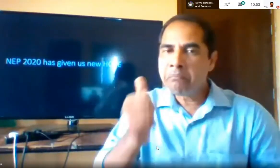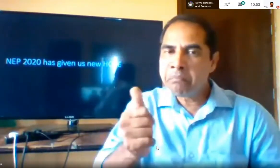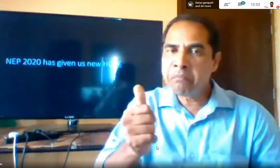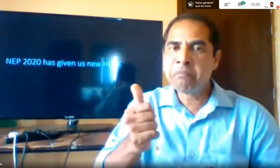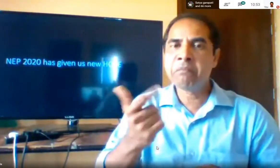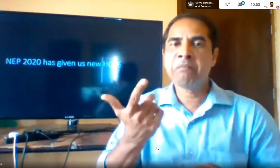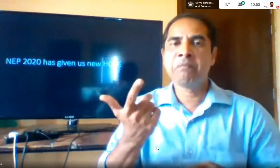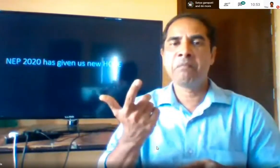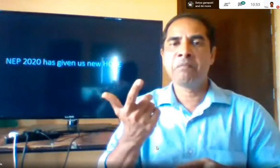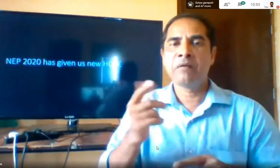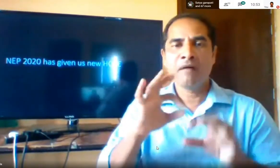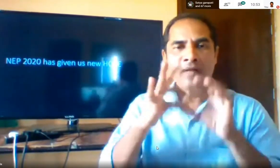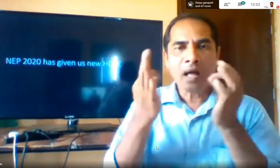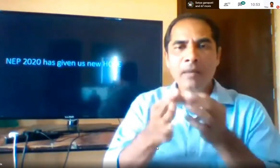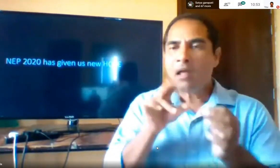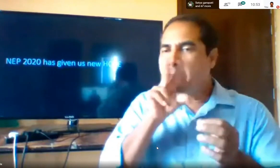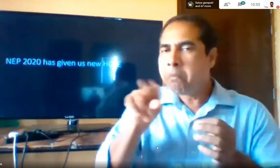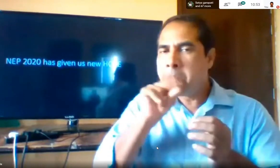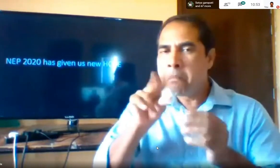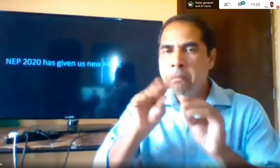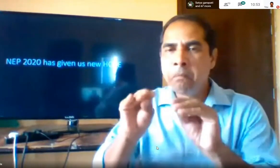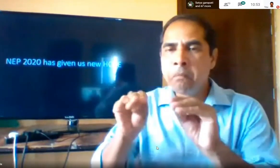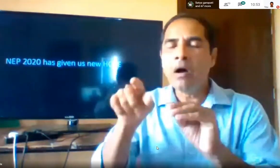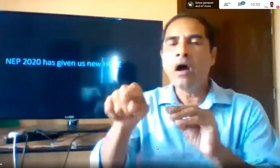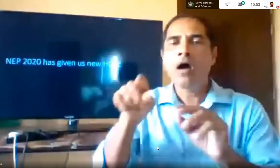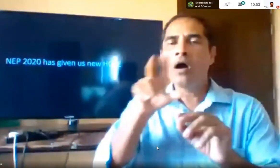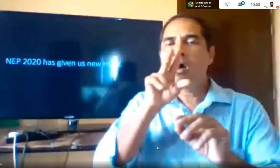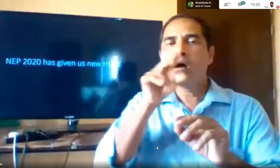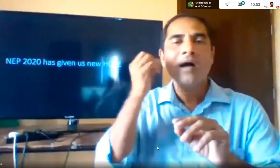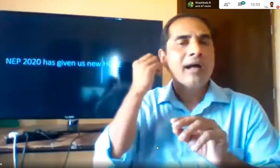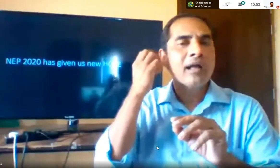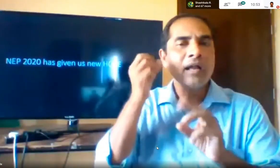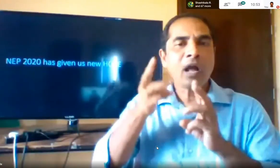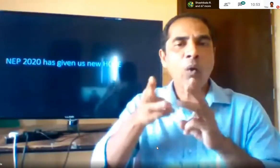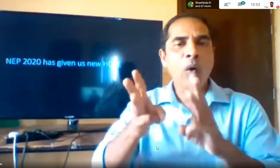Maybe half deaf, hard of hearing, few people.